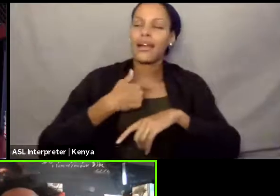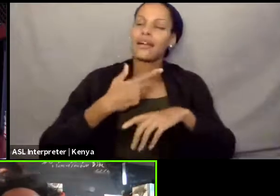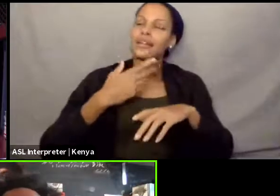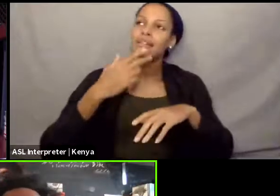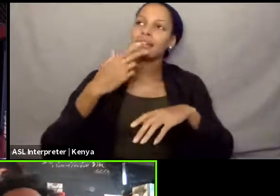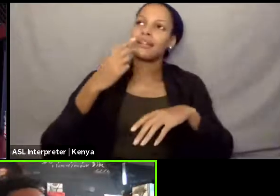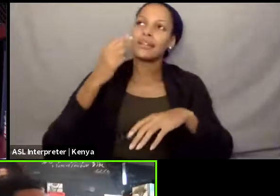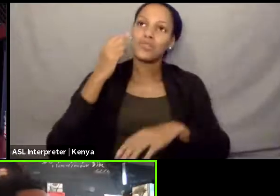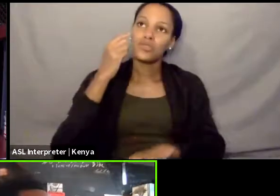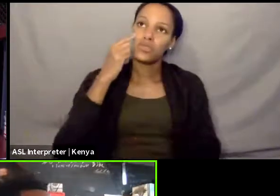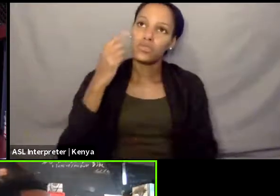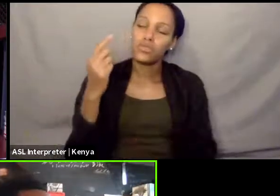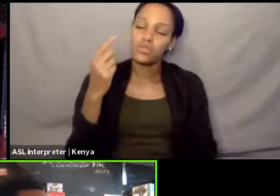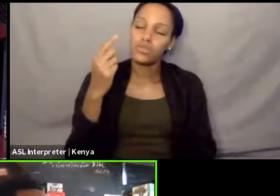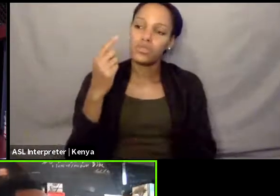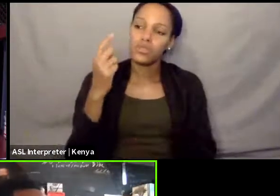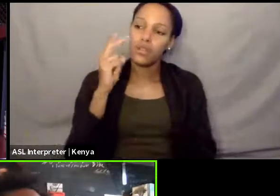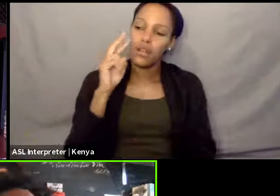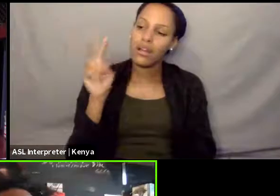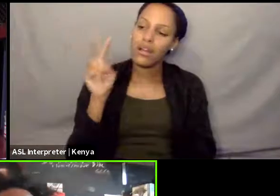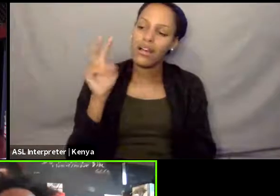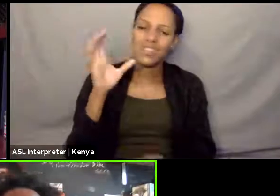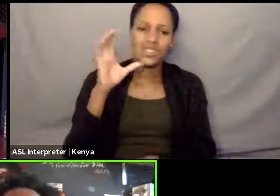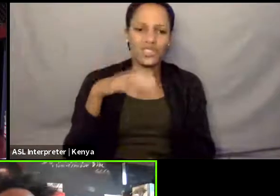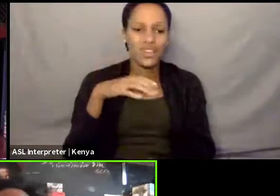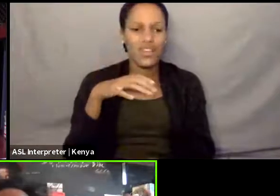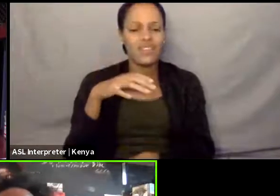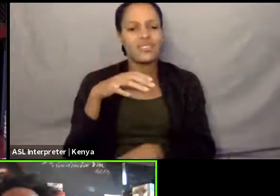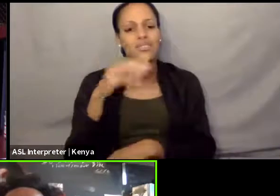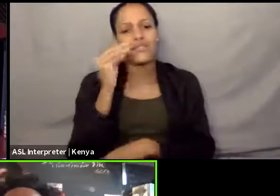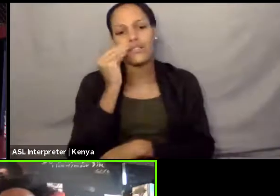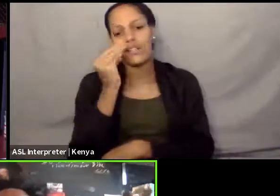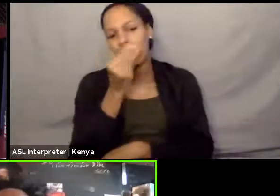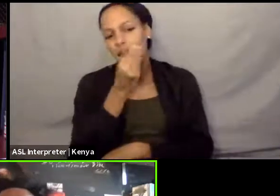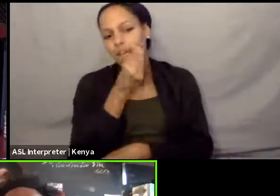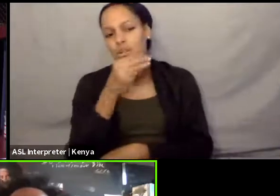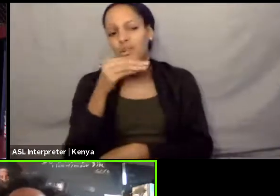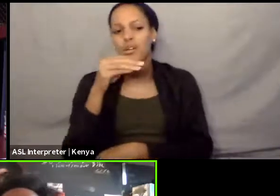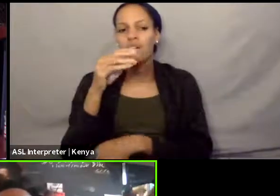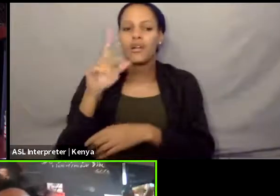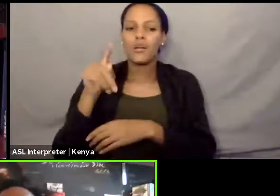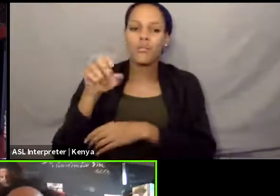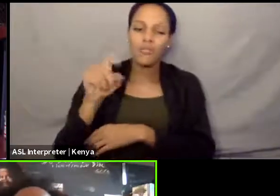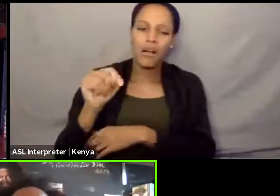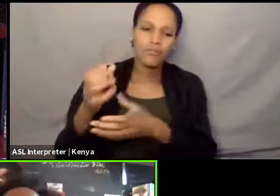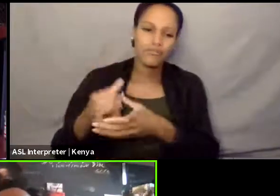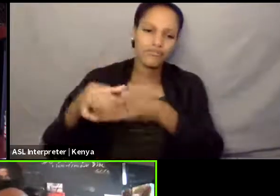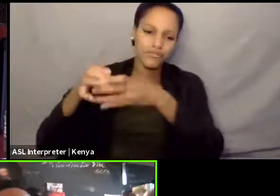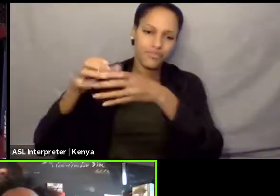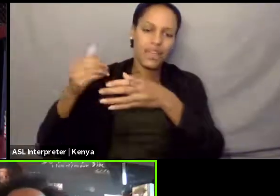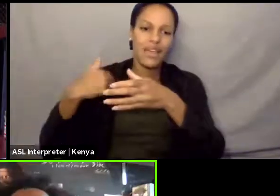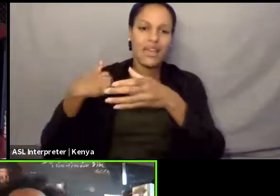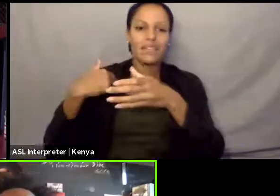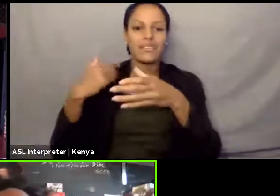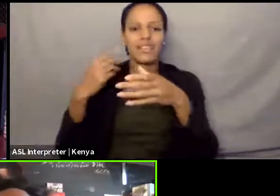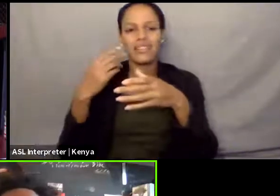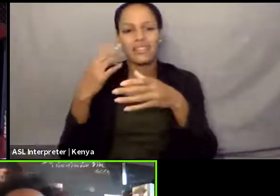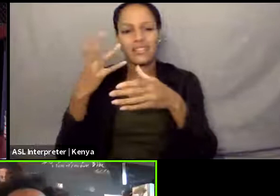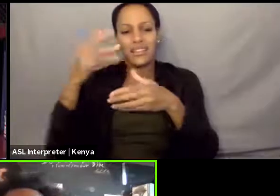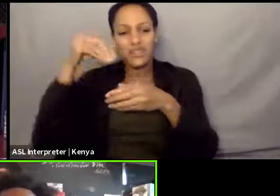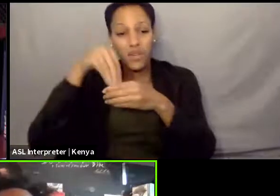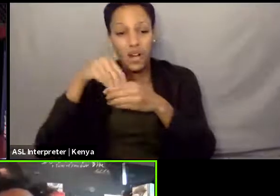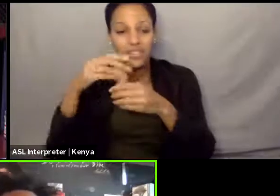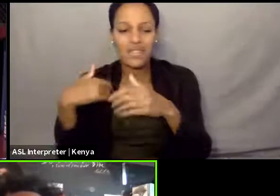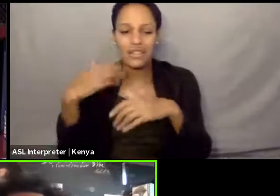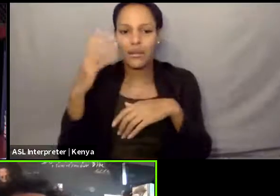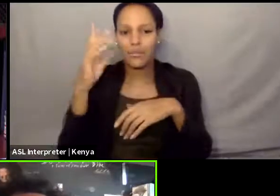this little like kind of weird flower pot that had like one of these flowers that kind of like a plastic little toy flower pot in a